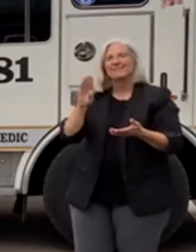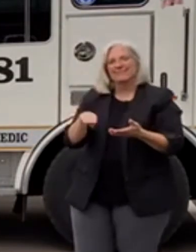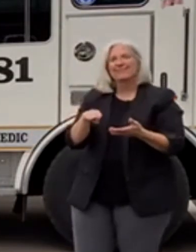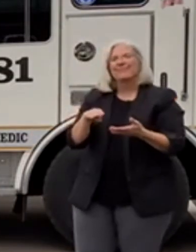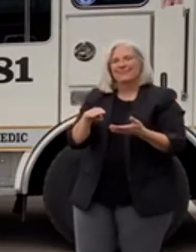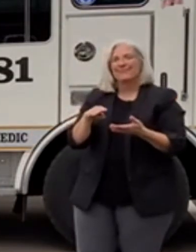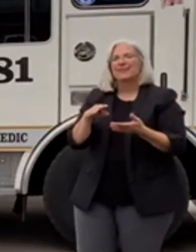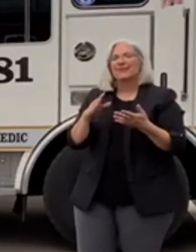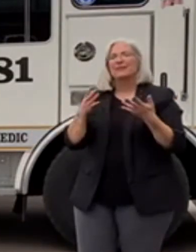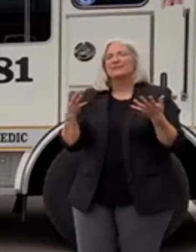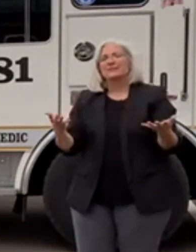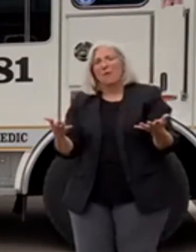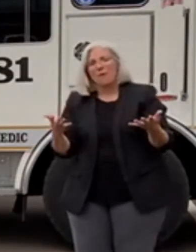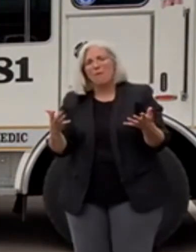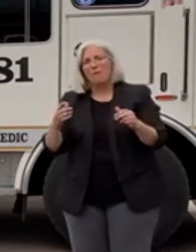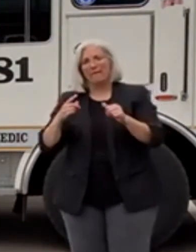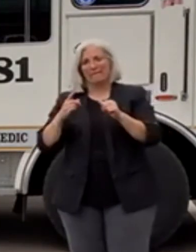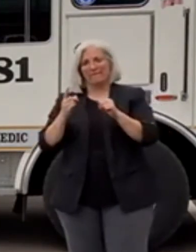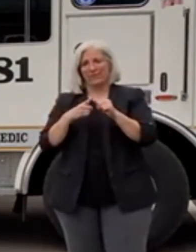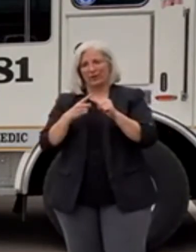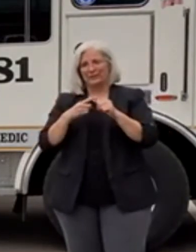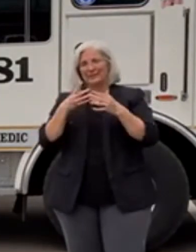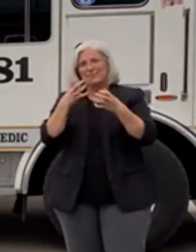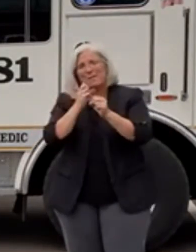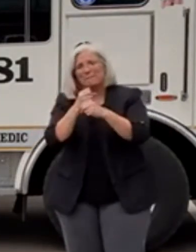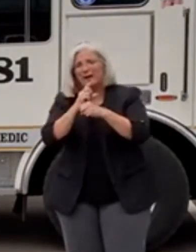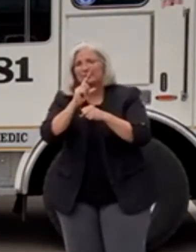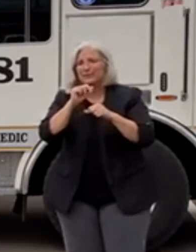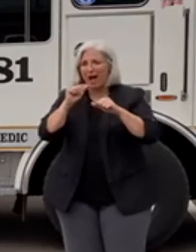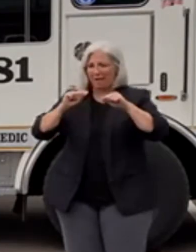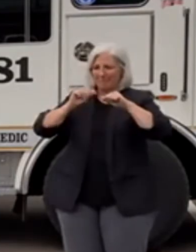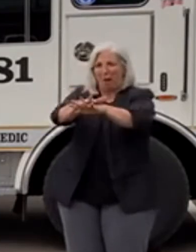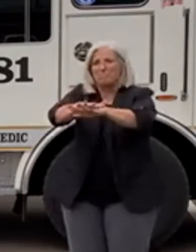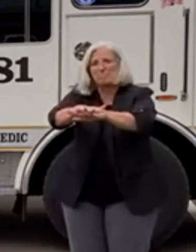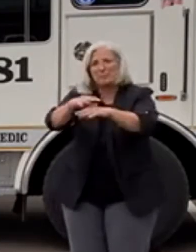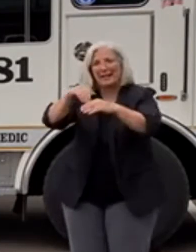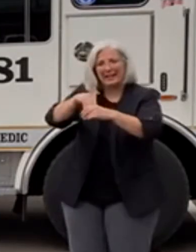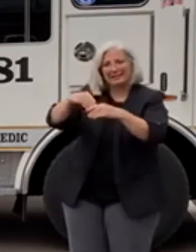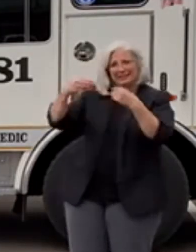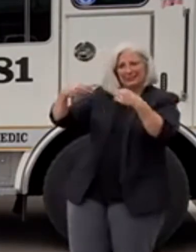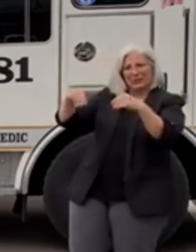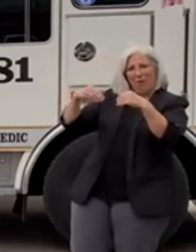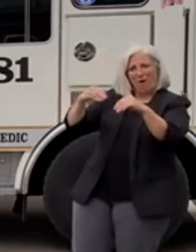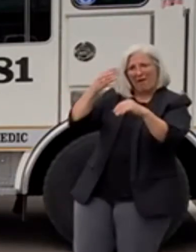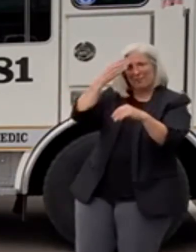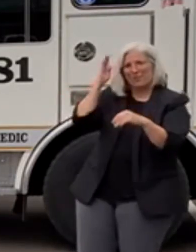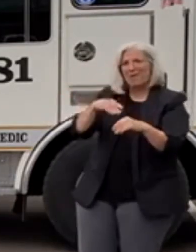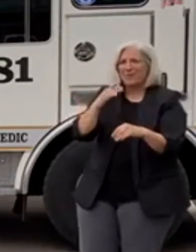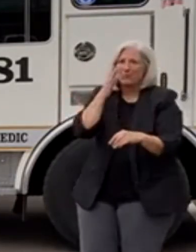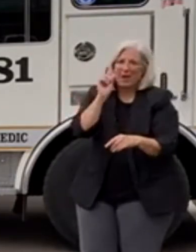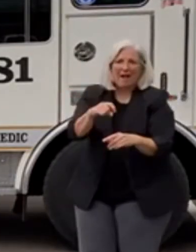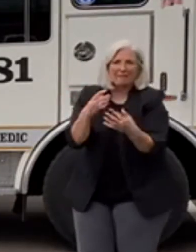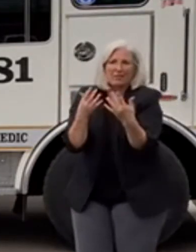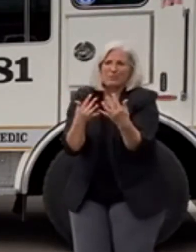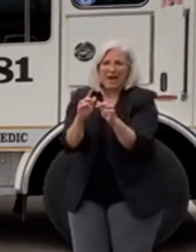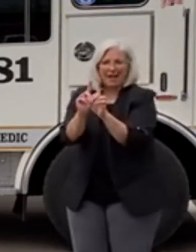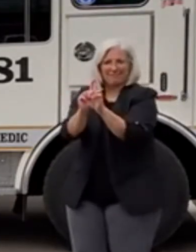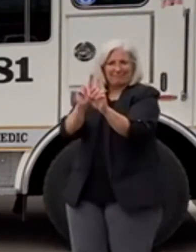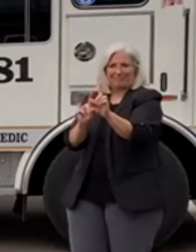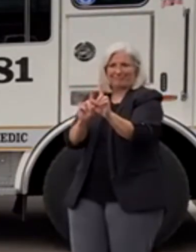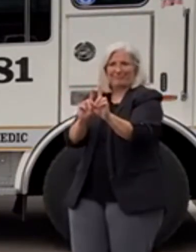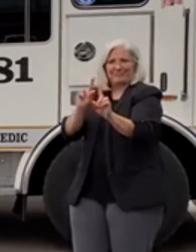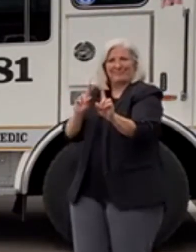let's not crowd into any store. Know that you're going to wait, and let's bring the just the knowledge that we're going to wait.